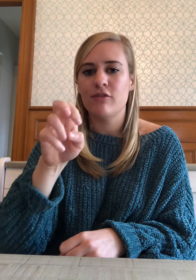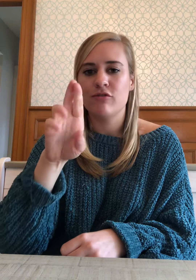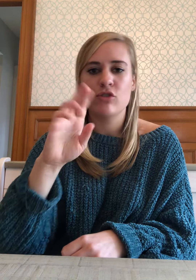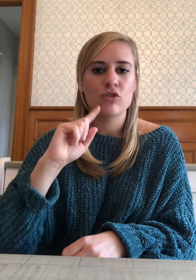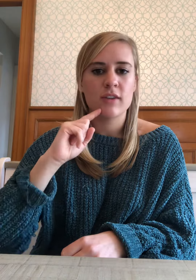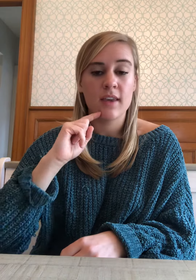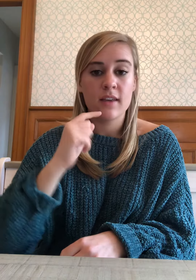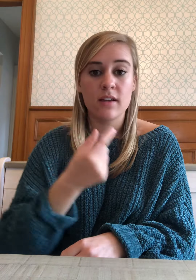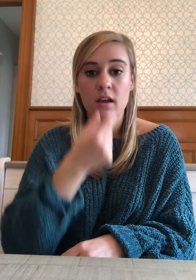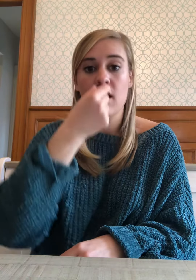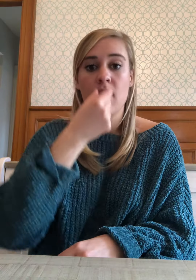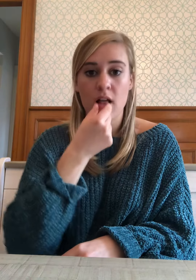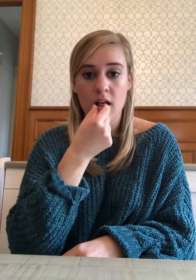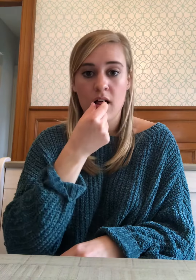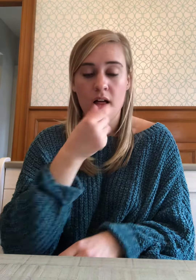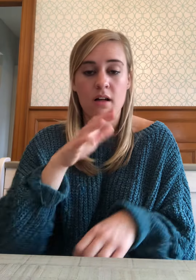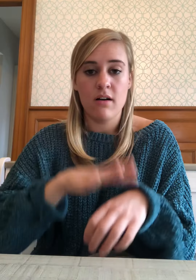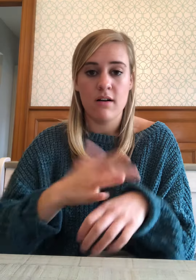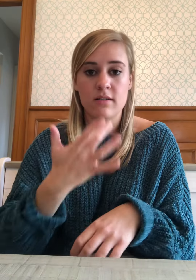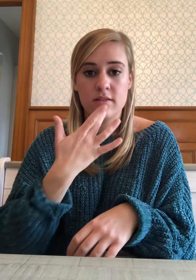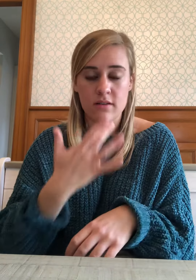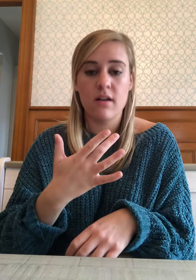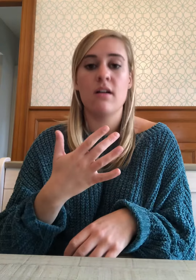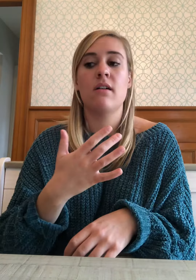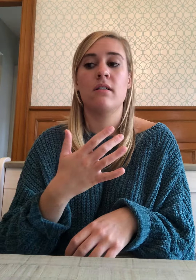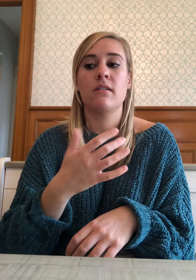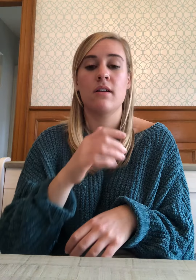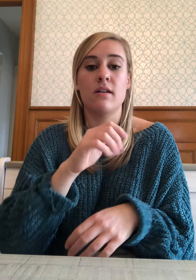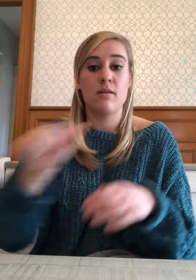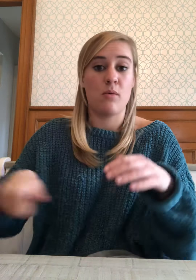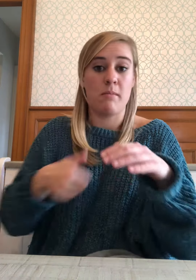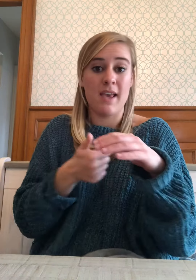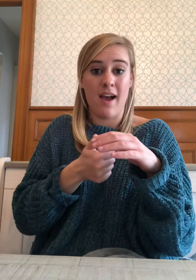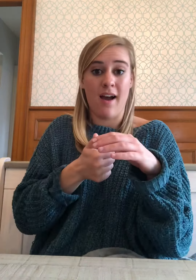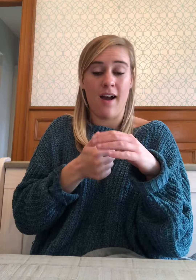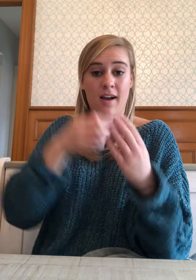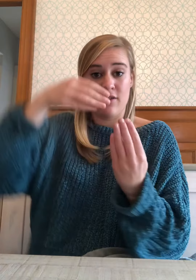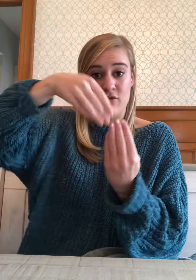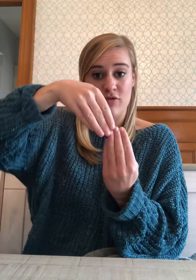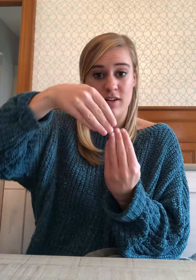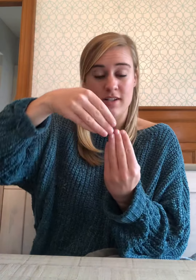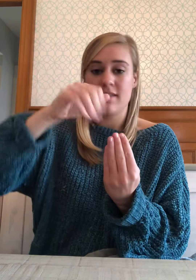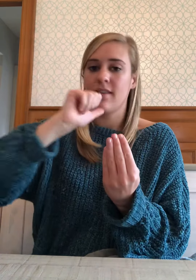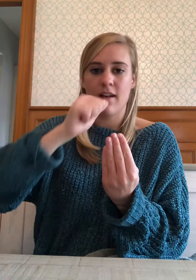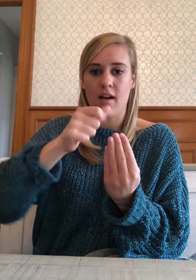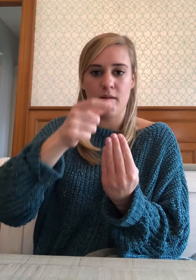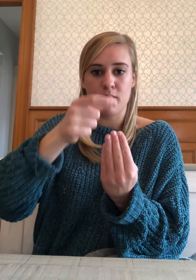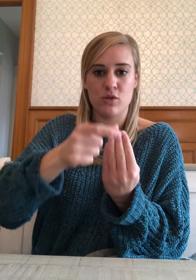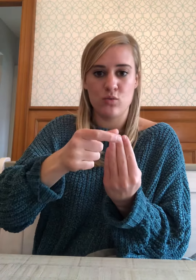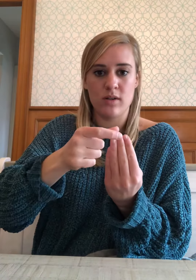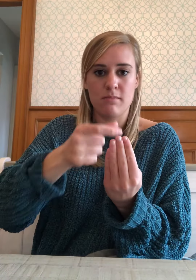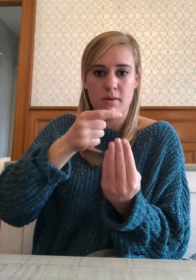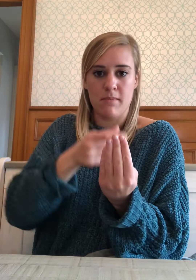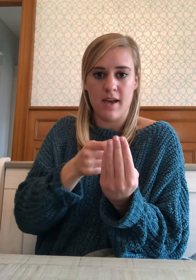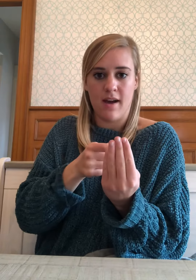place it behind the front teeth, not between the front teeth. Many different techniques for breaking that.